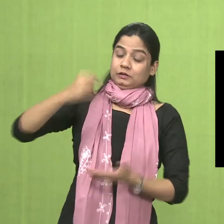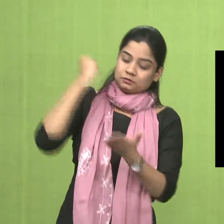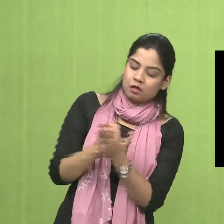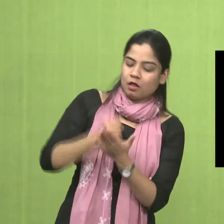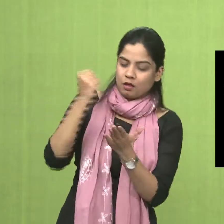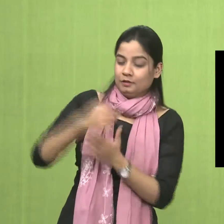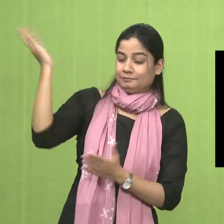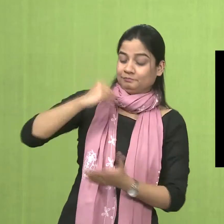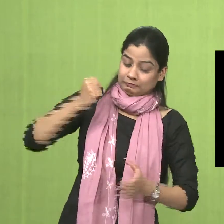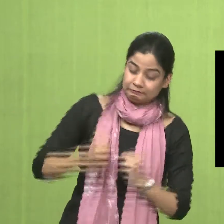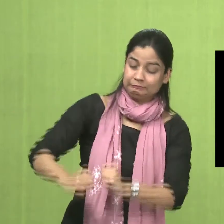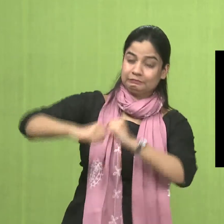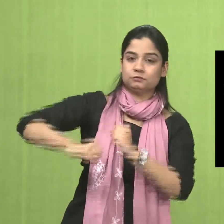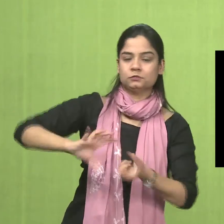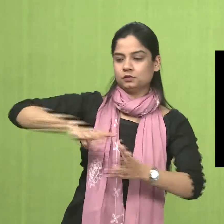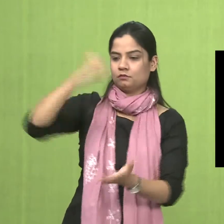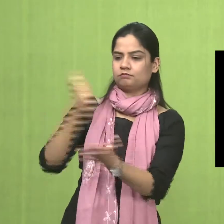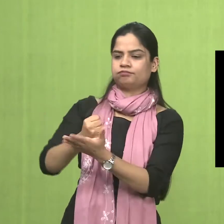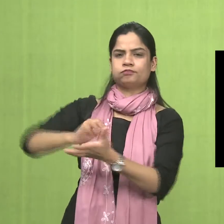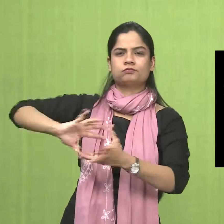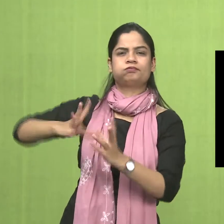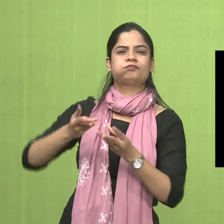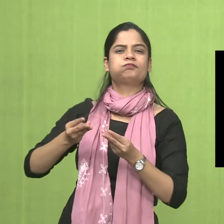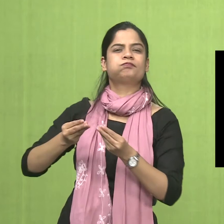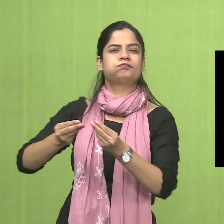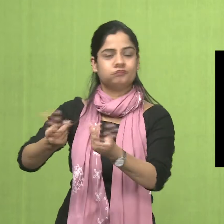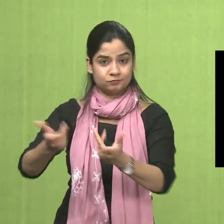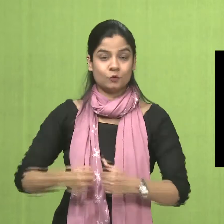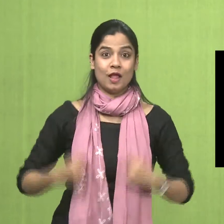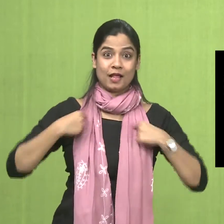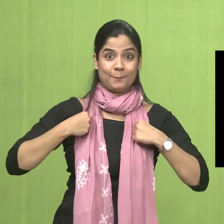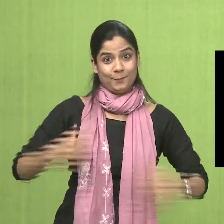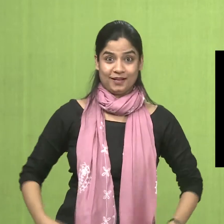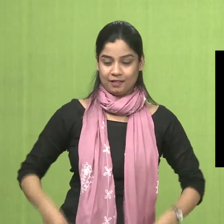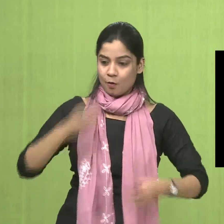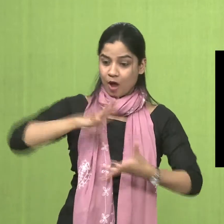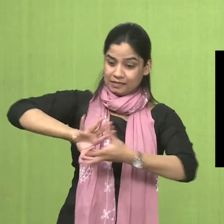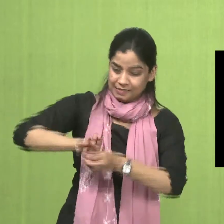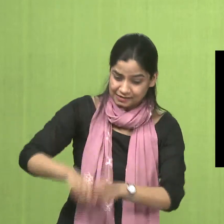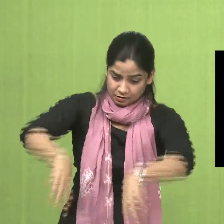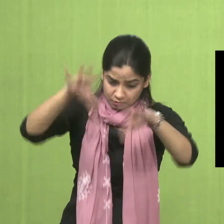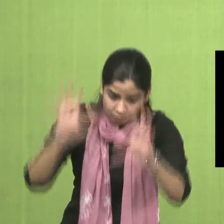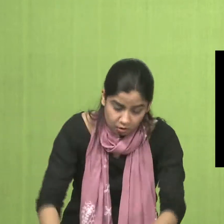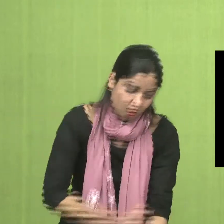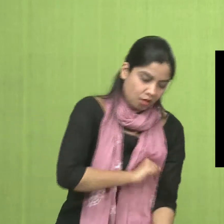For spices, for powdered spices, instead of using traditional methods, you can always grind